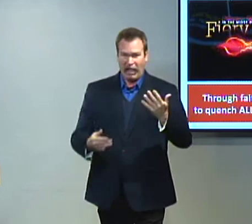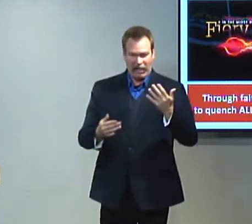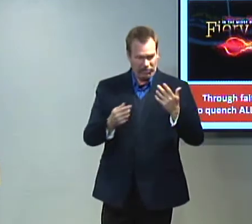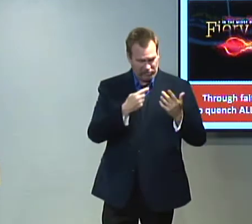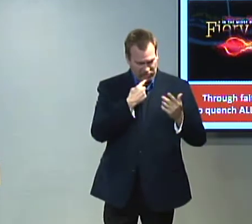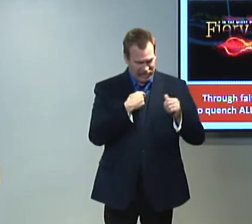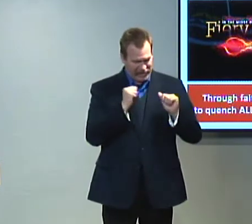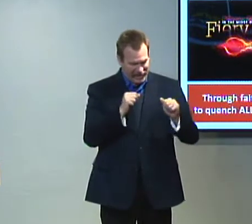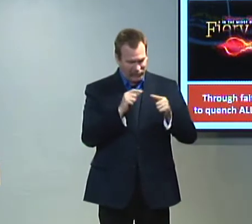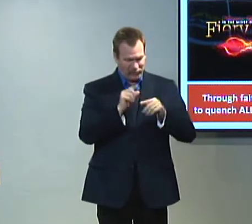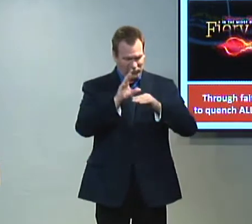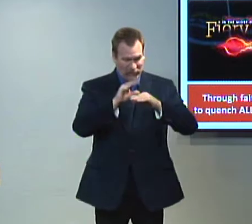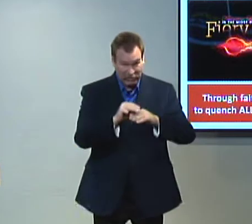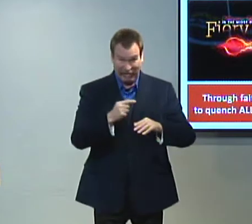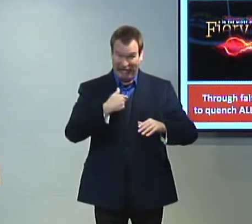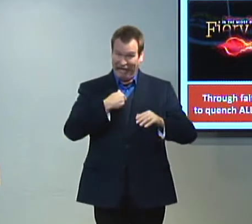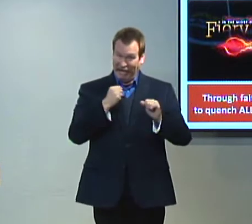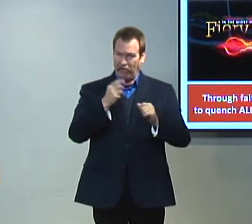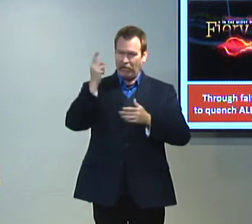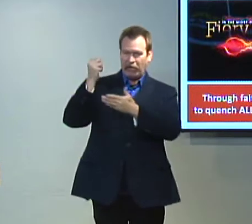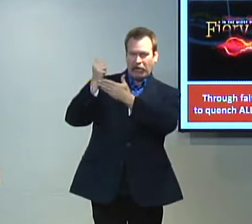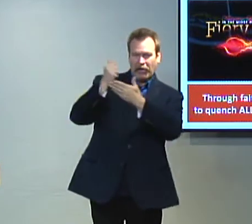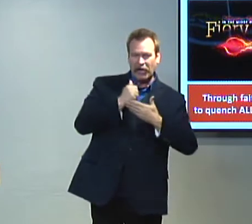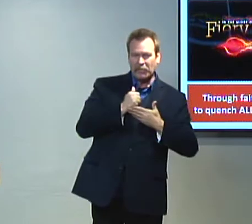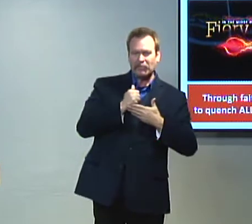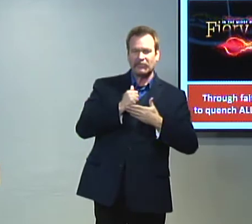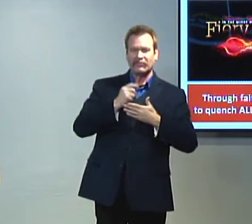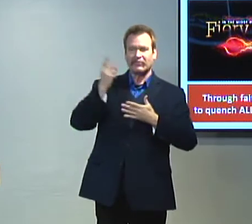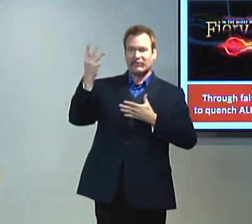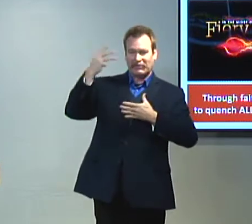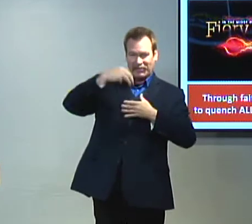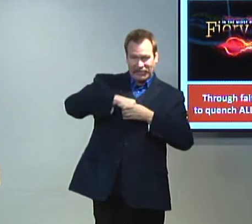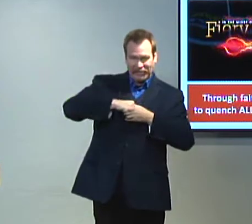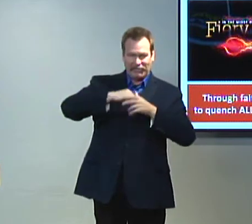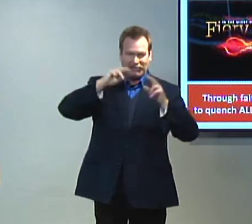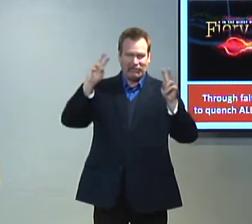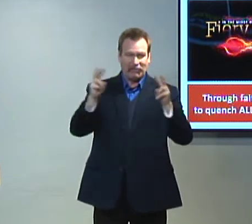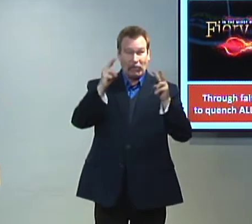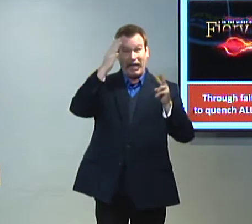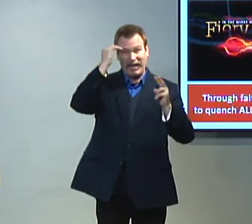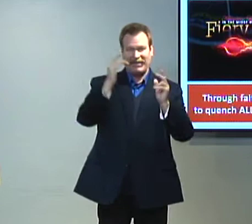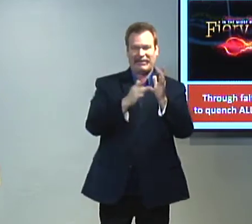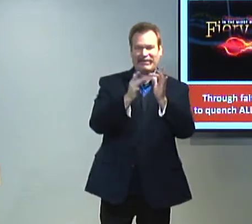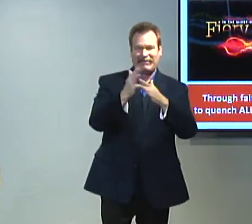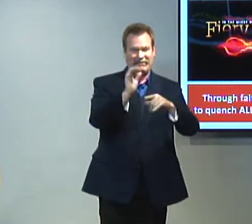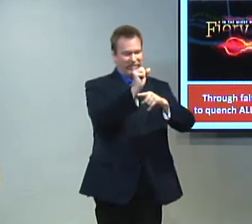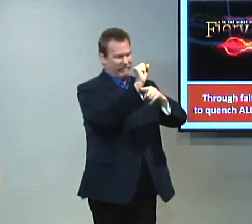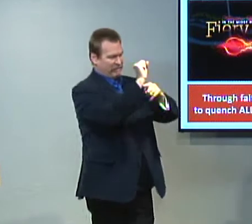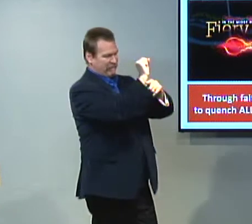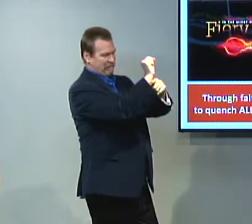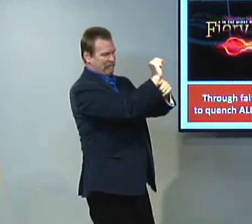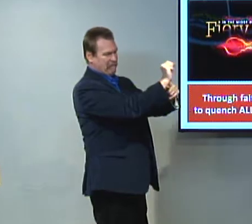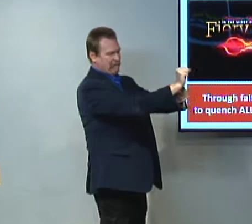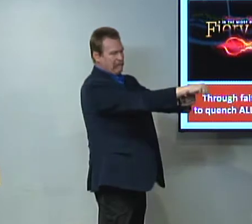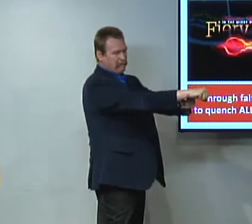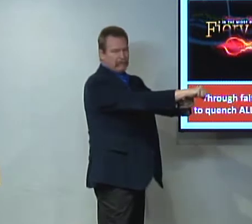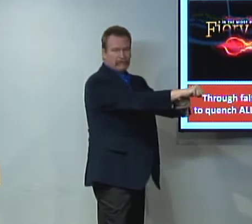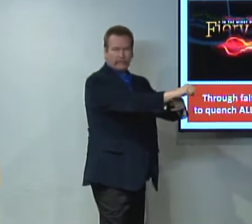But we have the good news. We can quench this because our hope is in God and he will bring us to victory. For Christ has